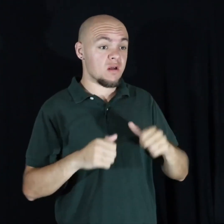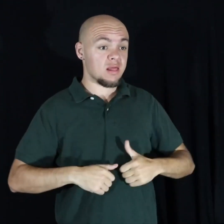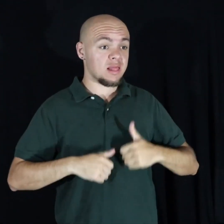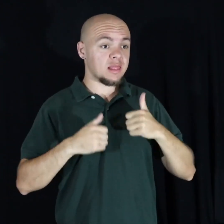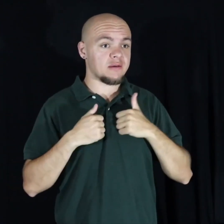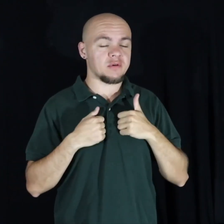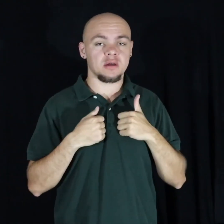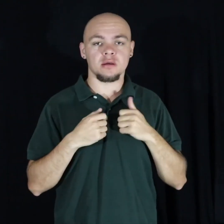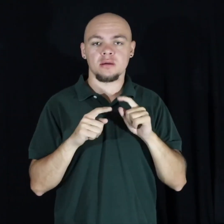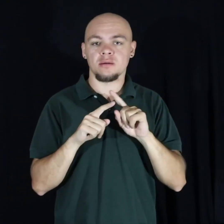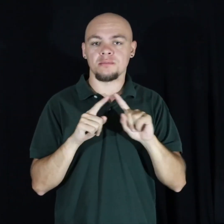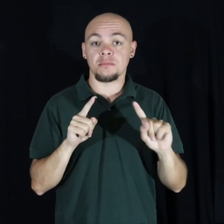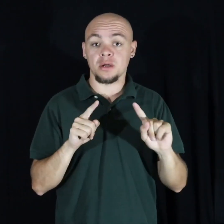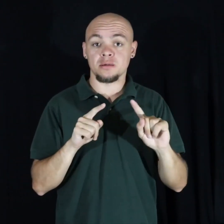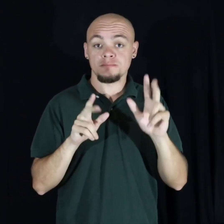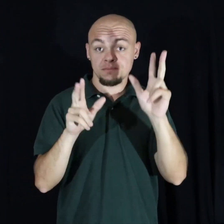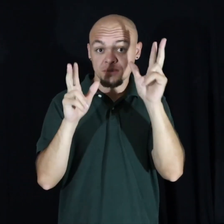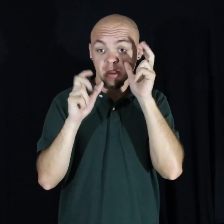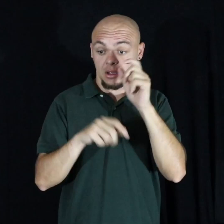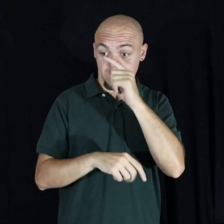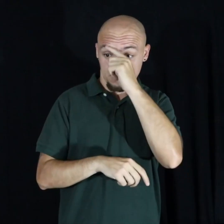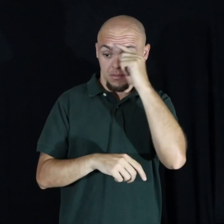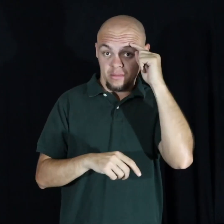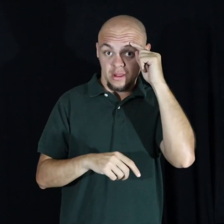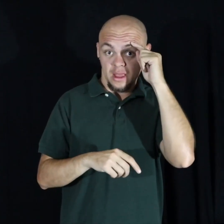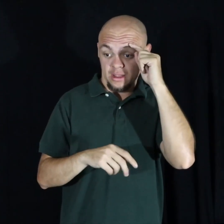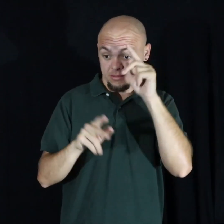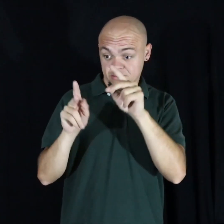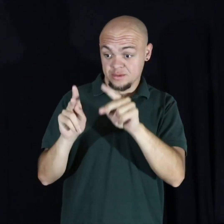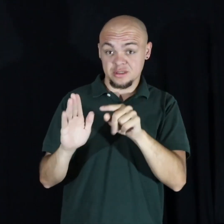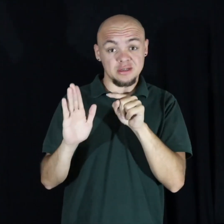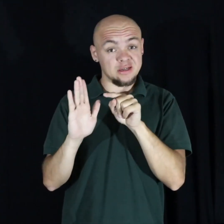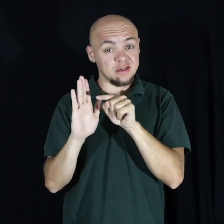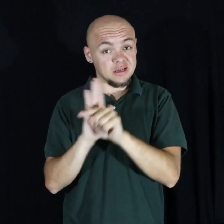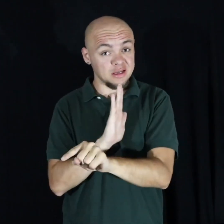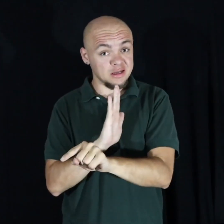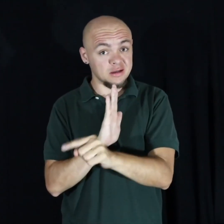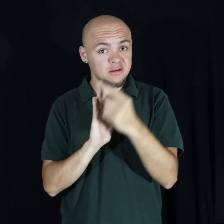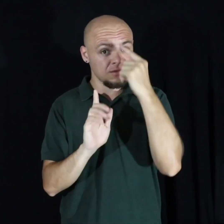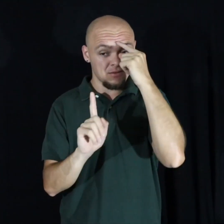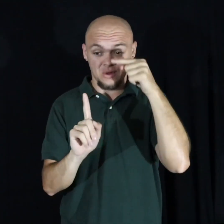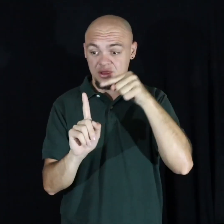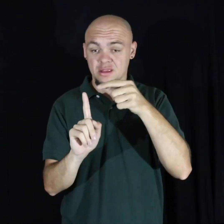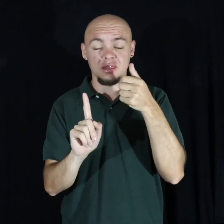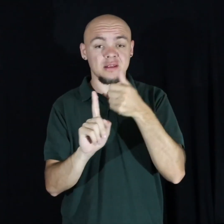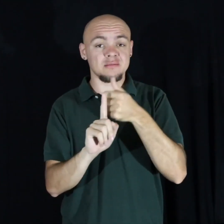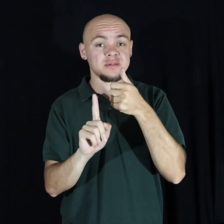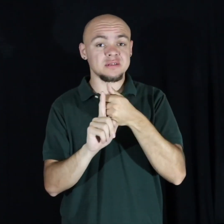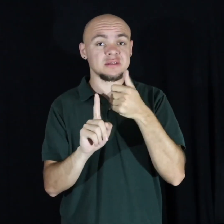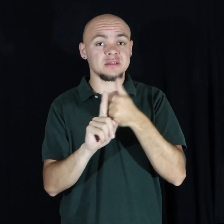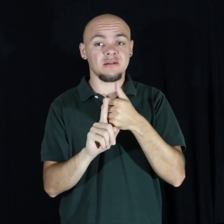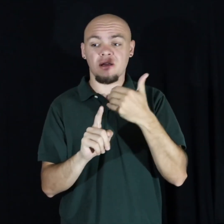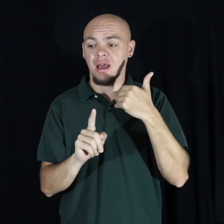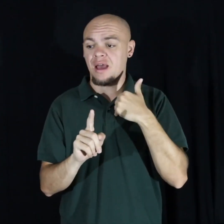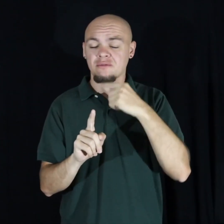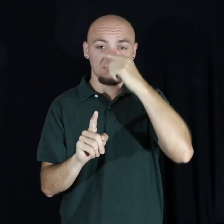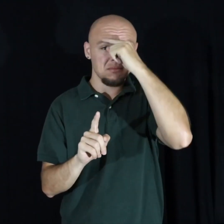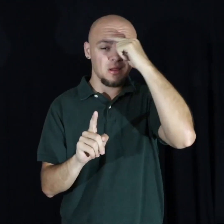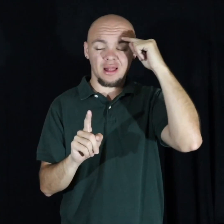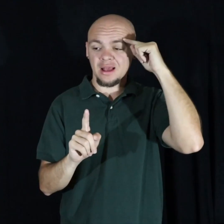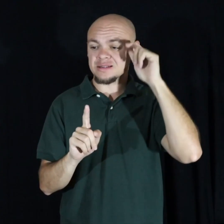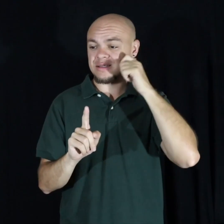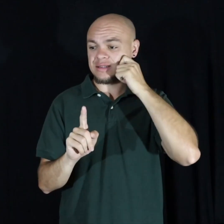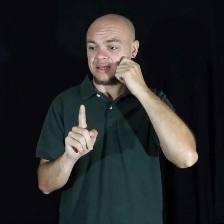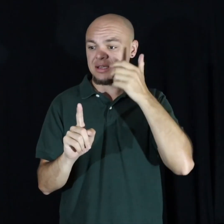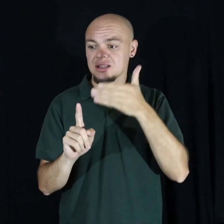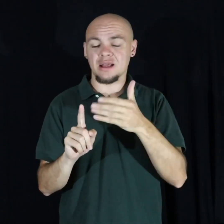But when you hear that another black life has been taken for just being a pulse with sun-kissed flesh, I mean, whose human rights are